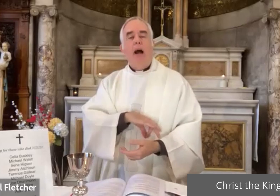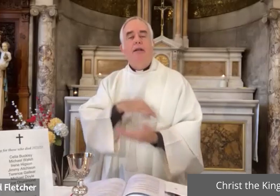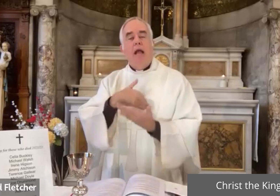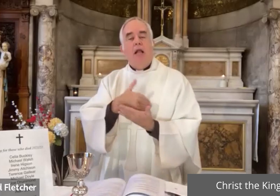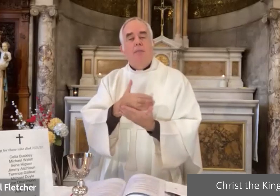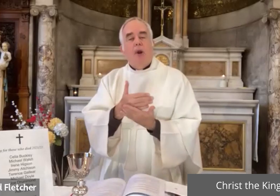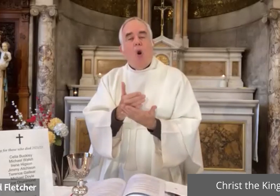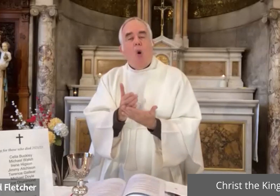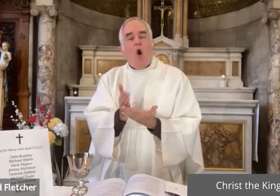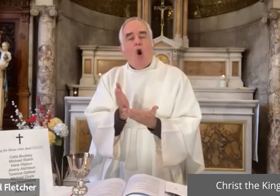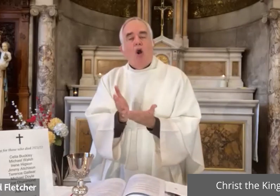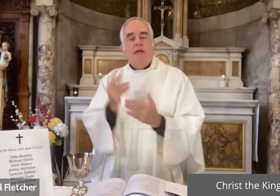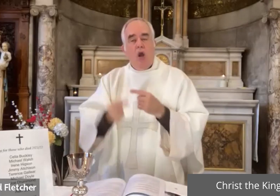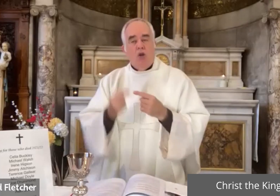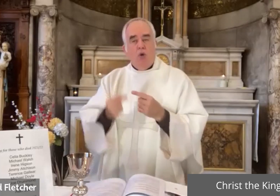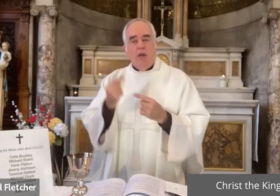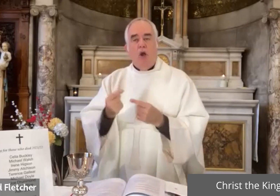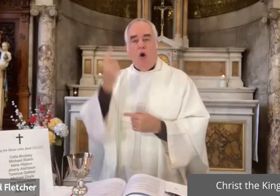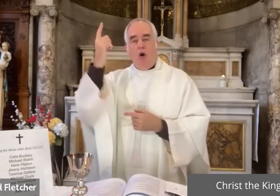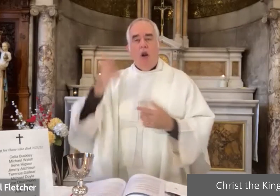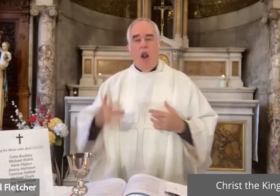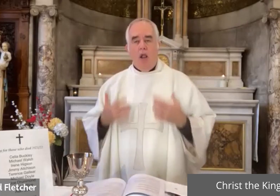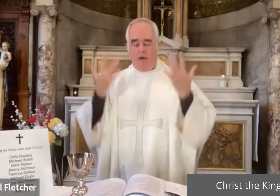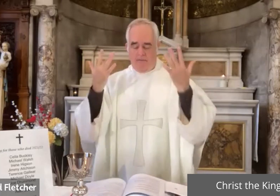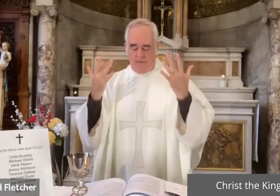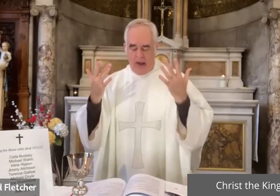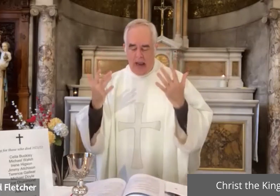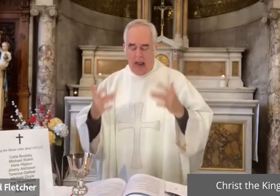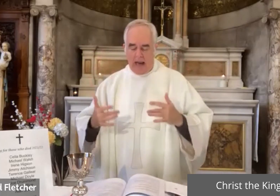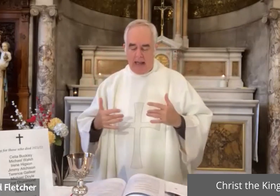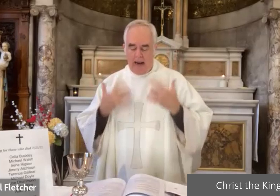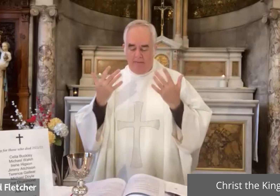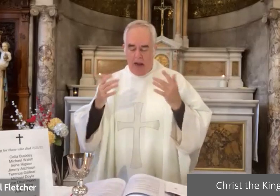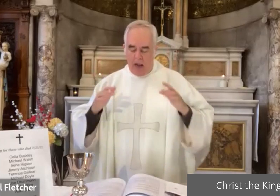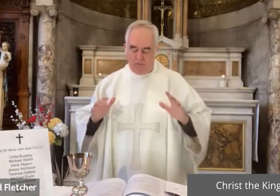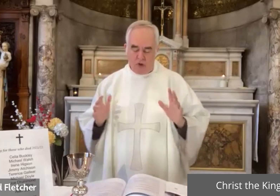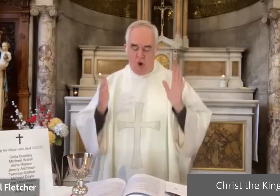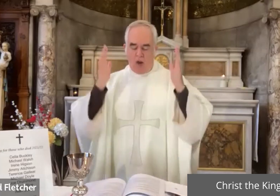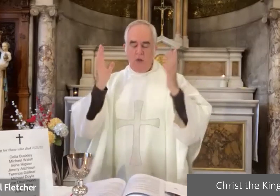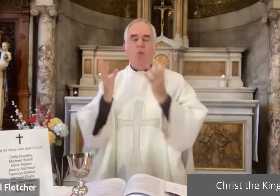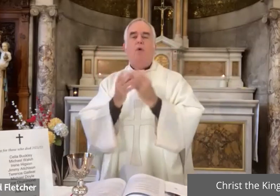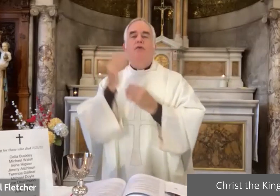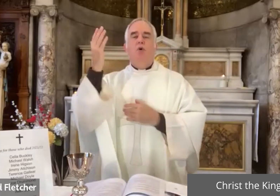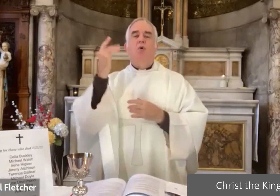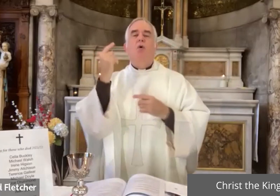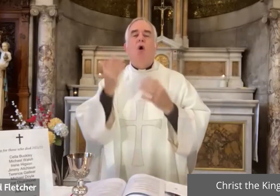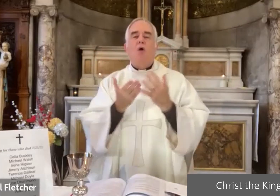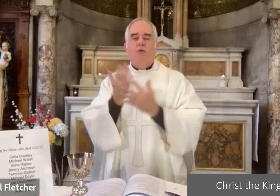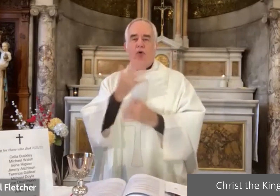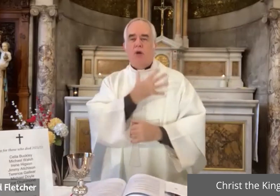my mouth to recall her to recover life, and live and rejoice with